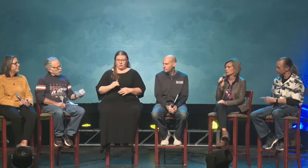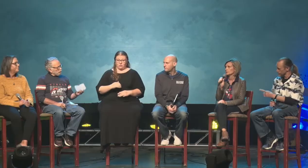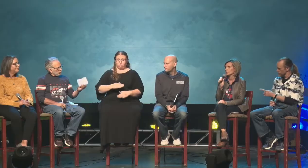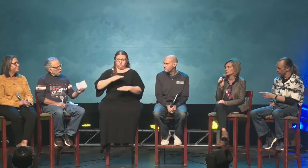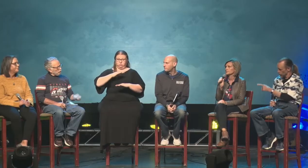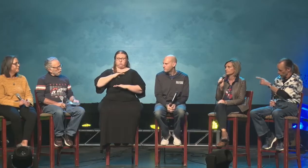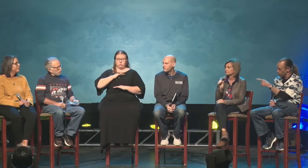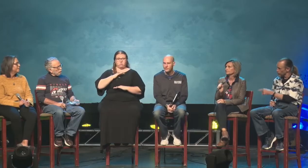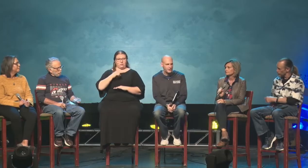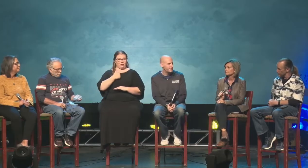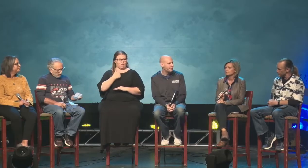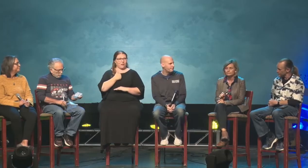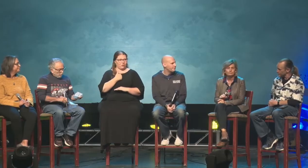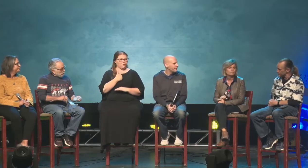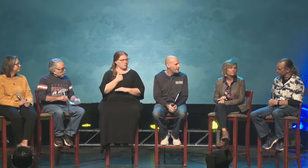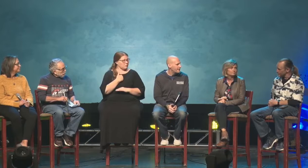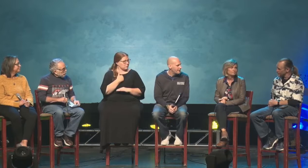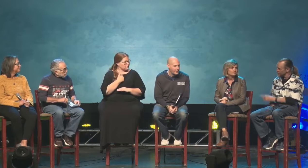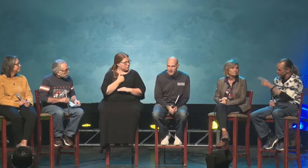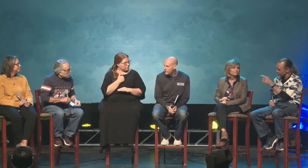pour to anybody else. That's good.